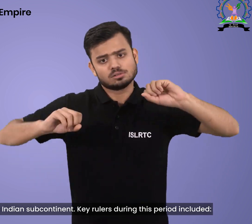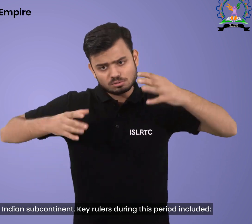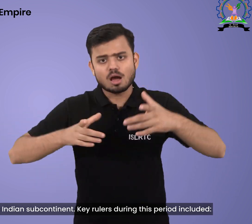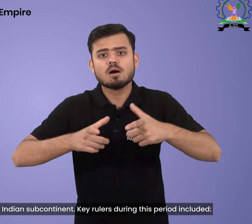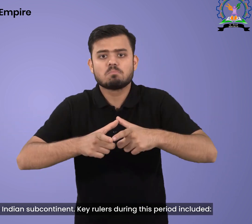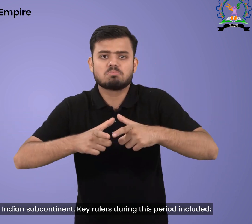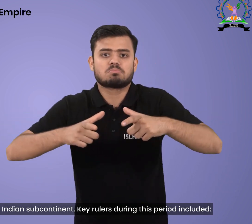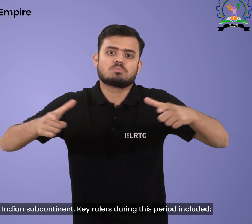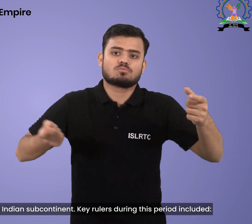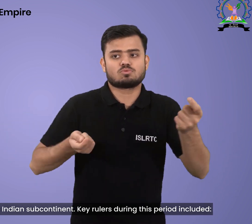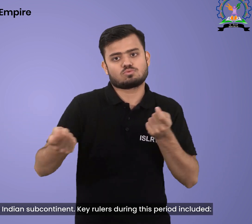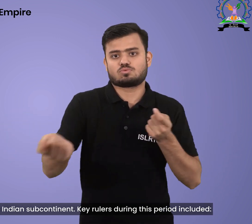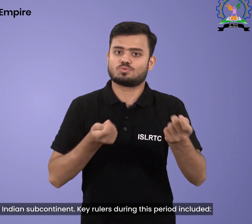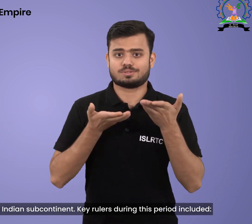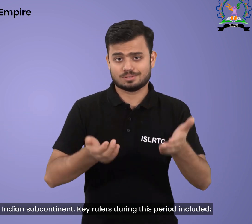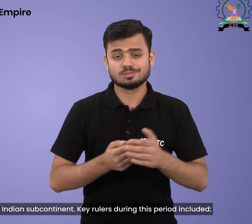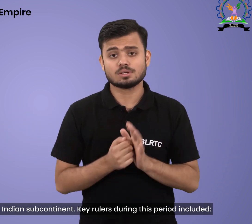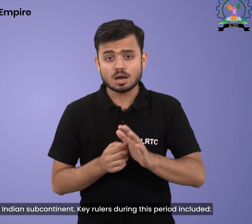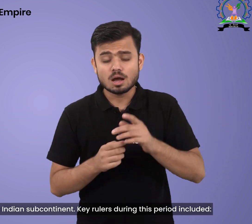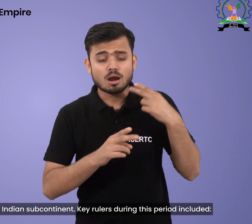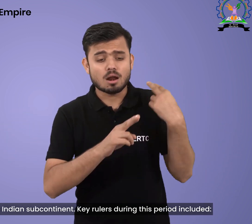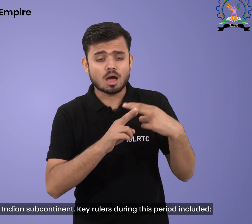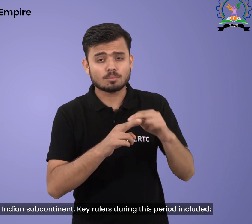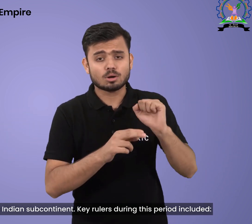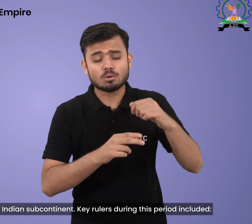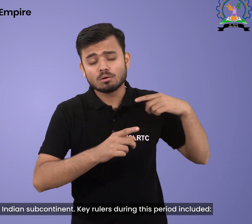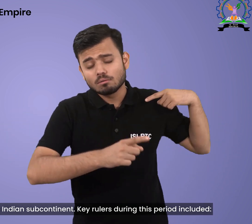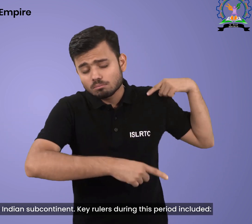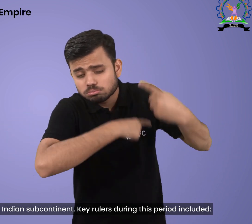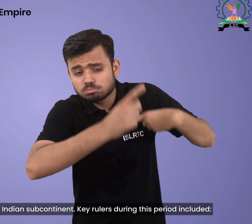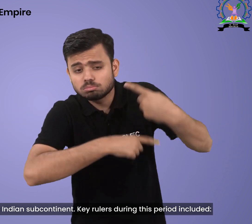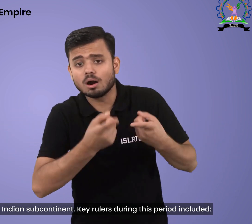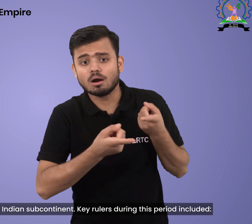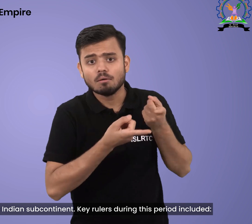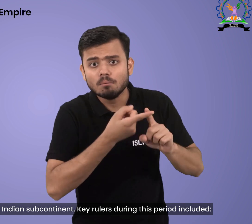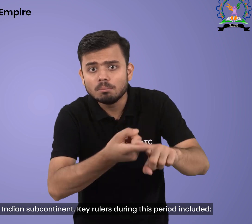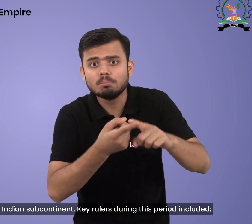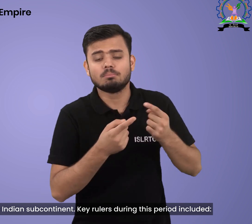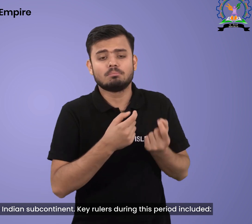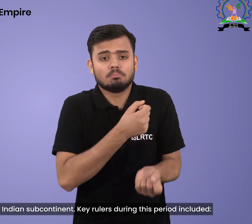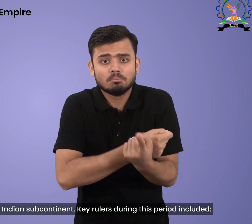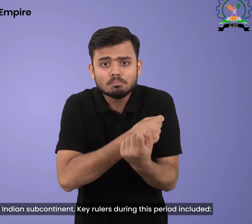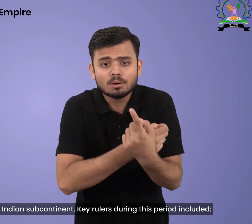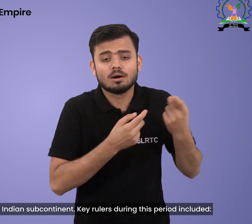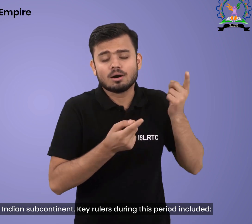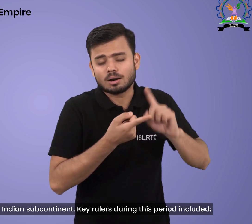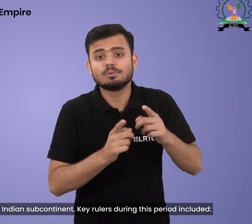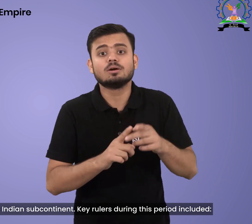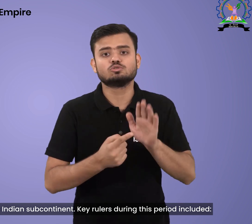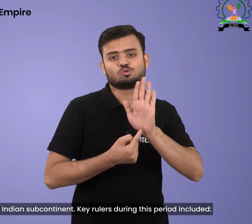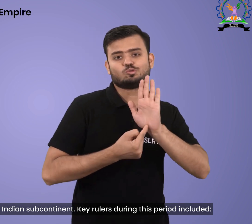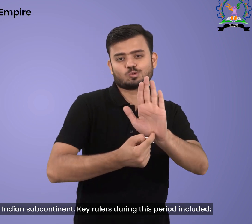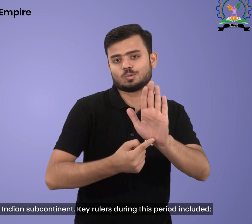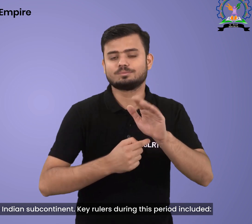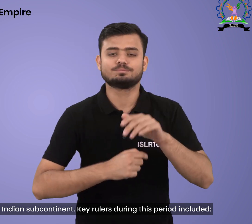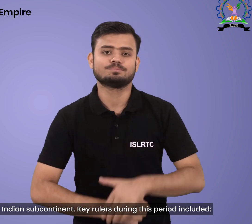Initially expanded rapidly across the Indian subcontinent. Key rulers during this period included